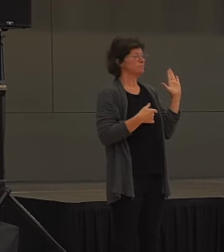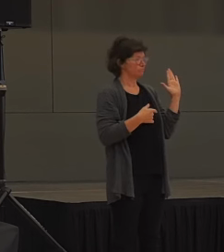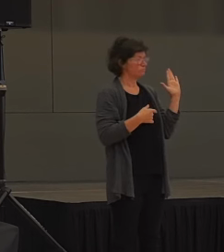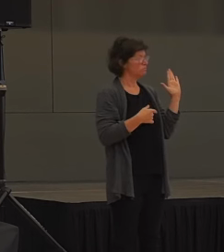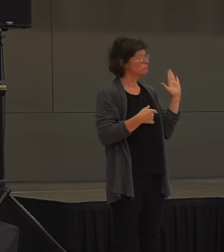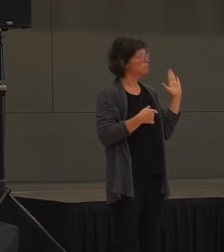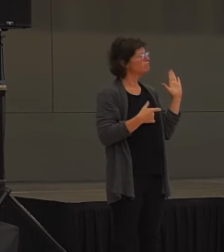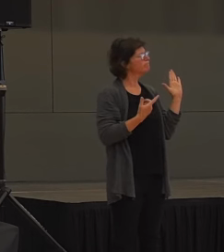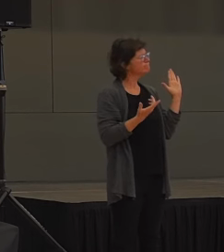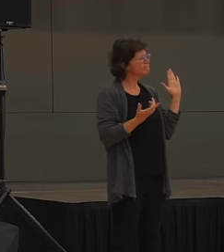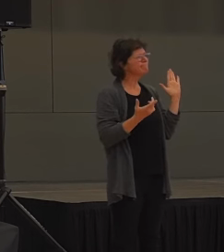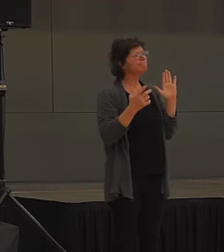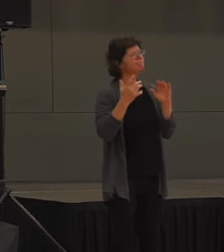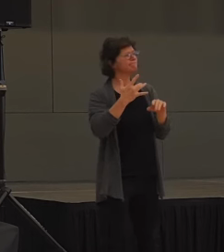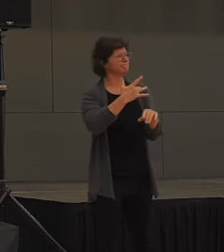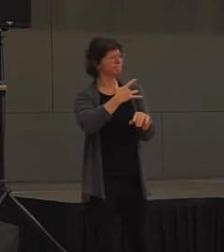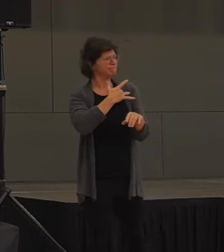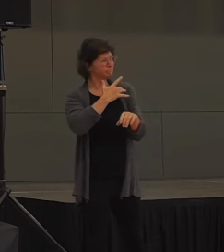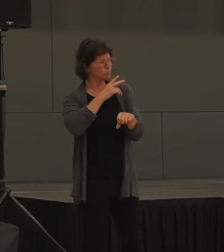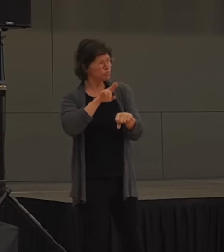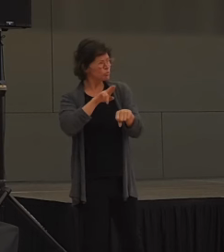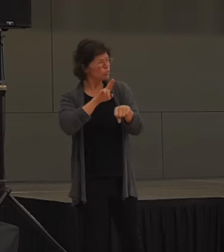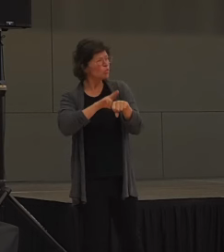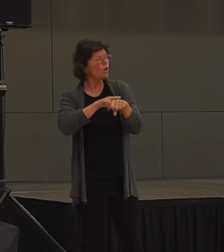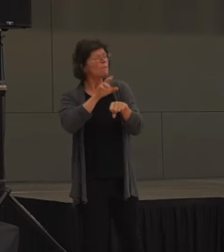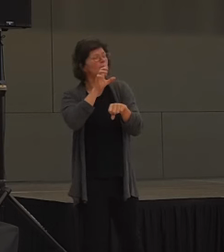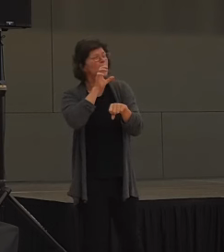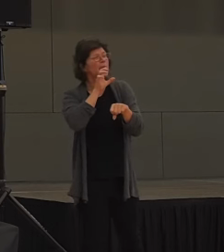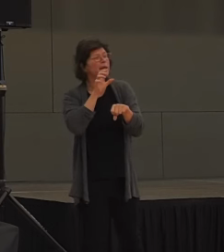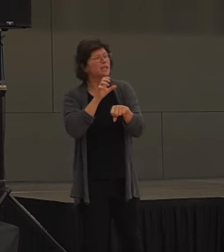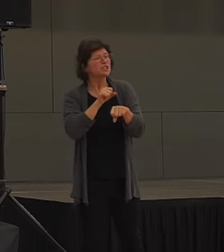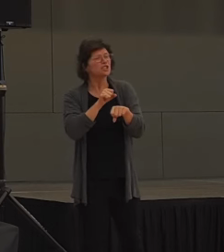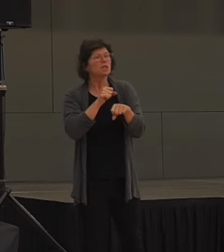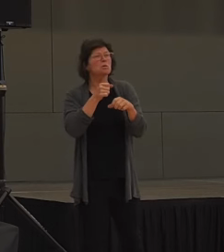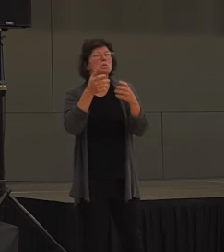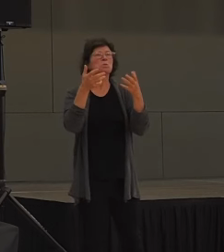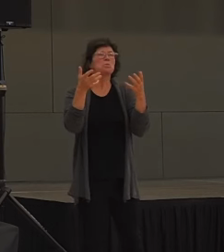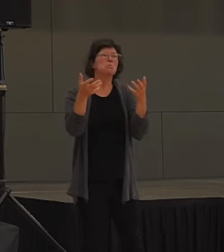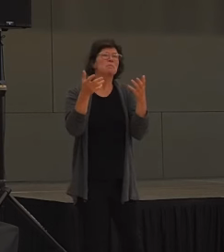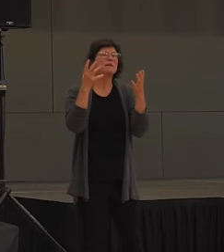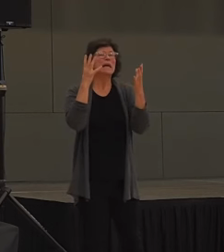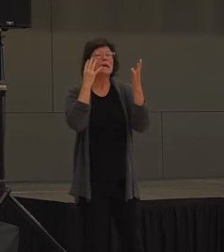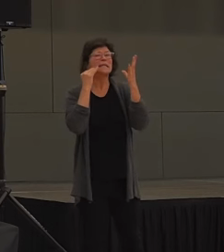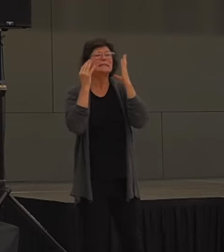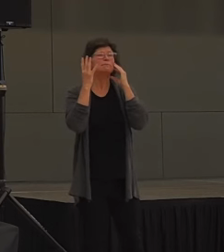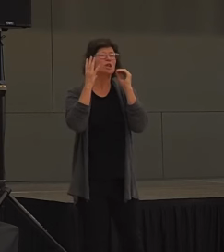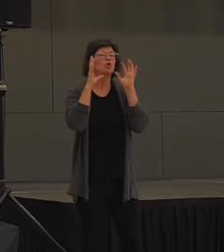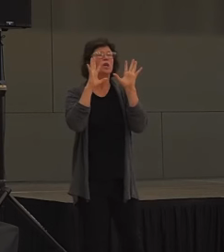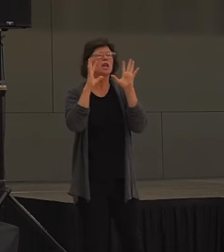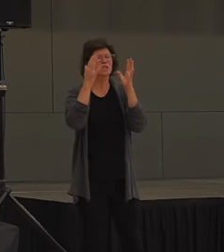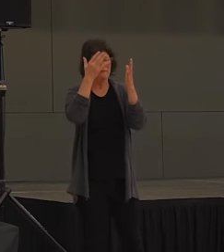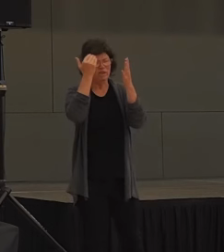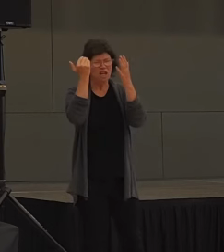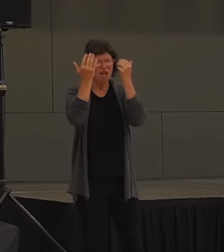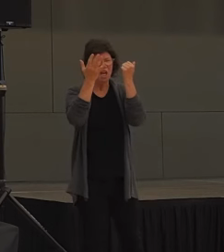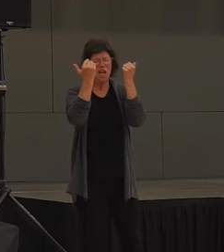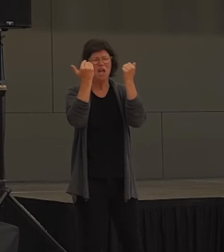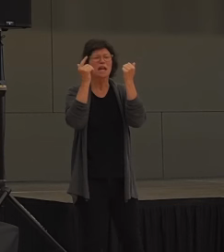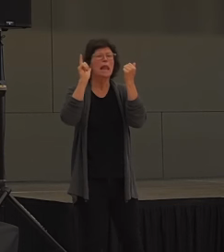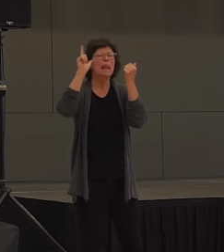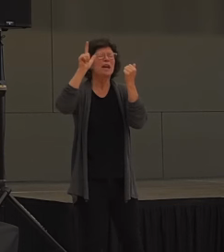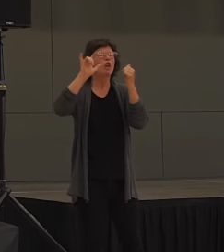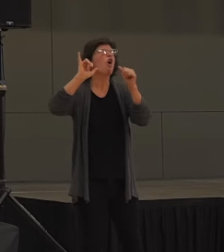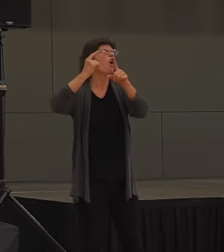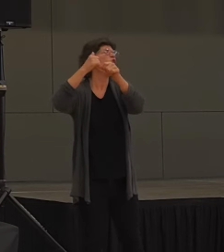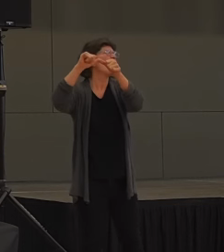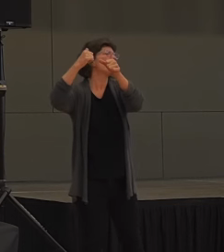With normal aging, we may forget some or parts of an experience. Often we can remember later. We